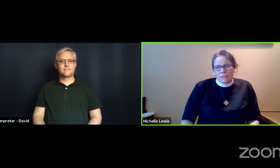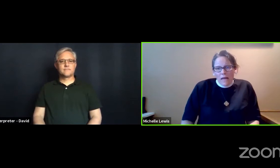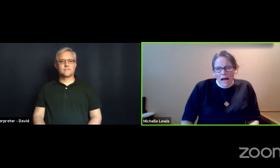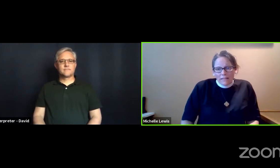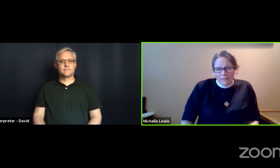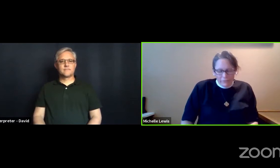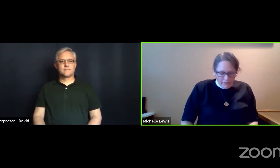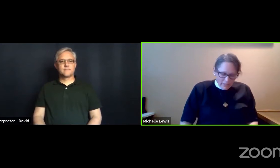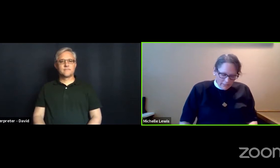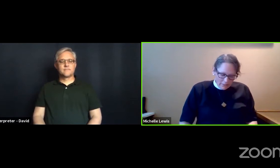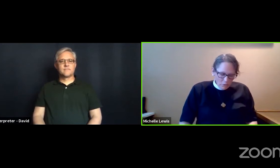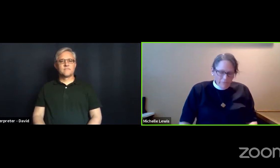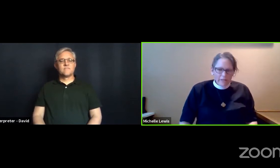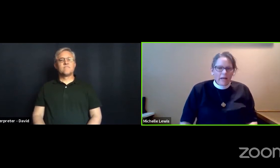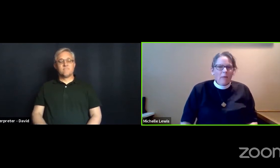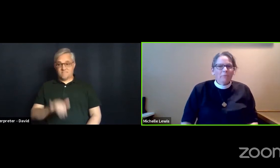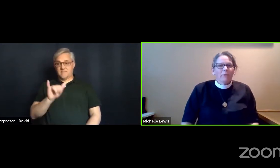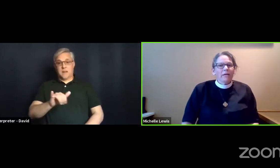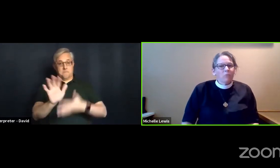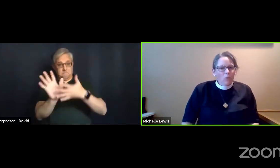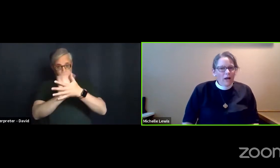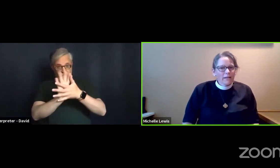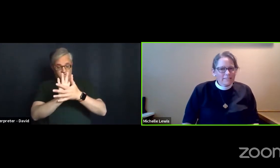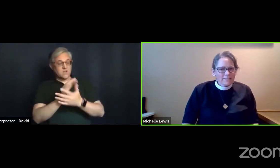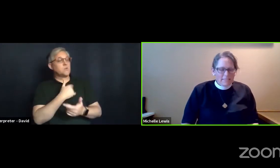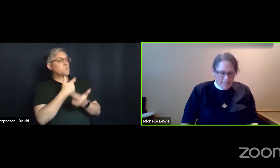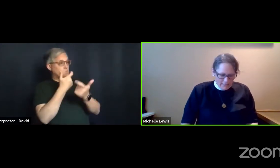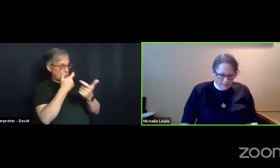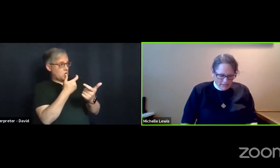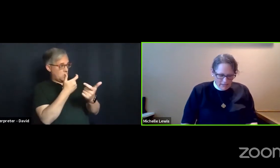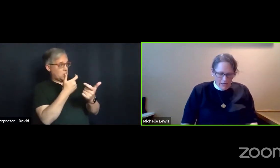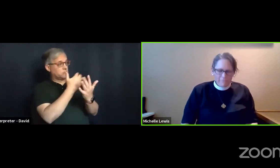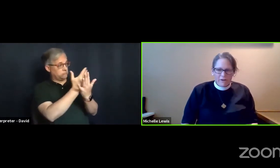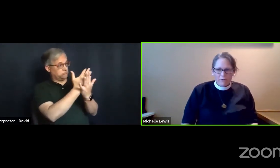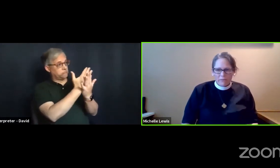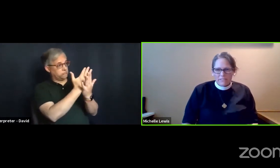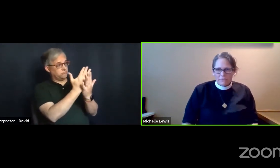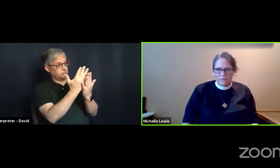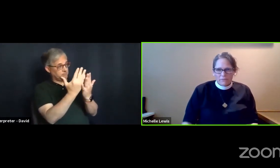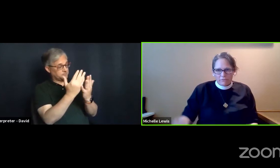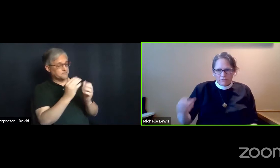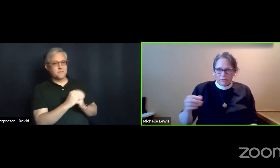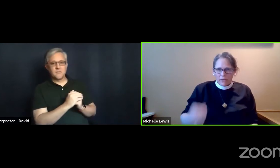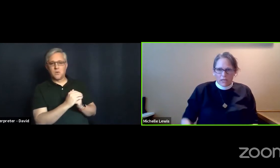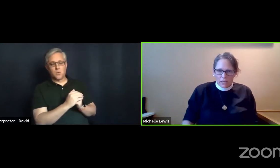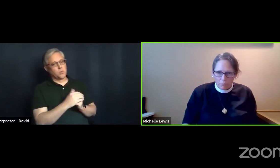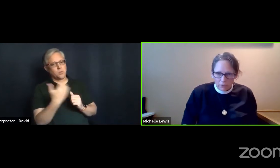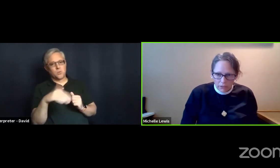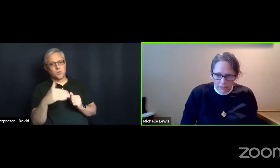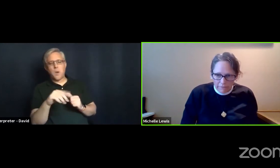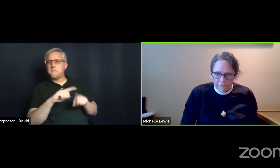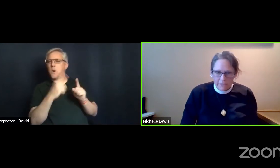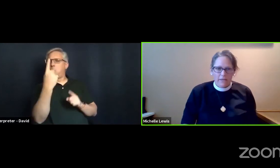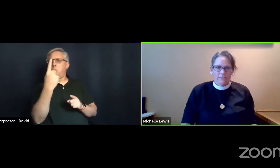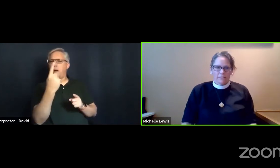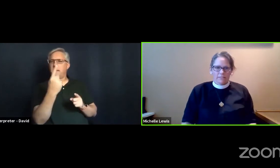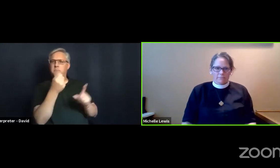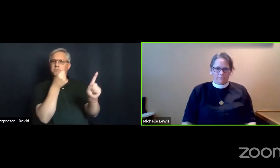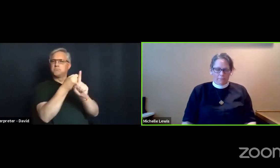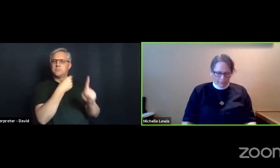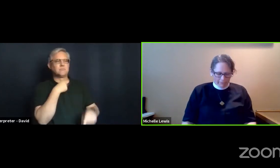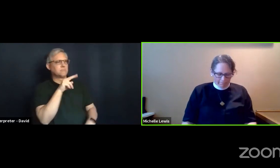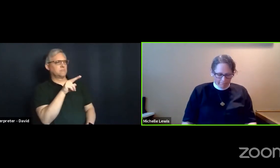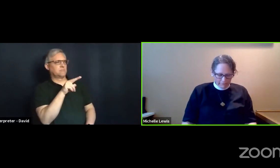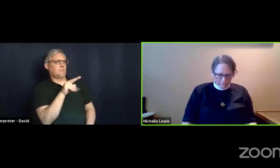So there's a lot of different things in the movie that happened, but in one scene, I found myself sort of going, I can't believe this.